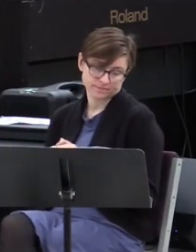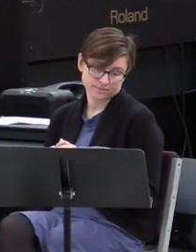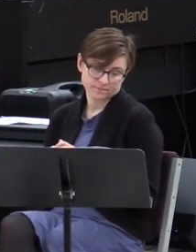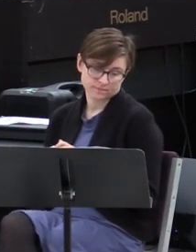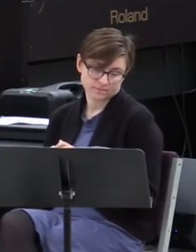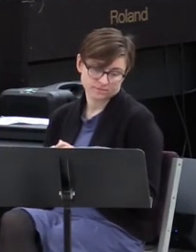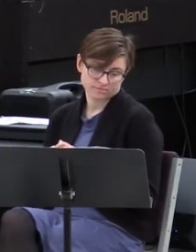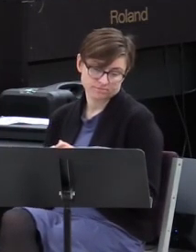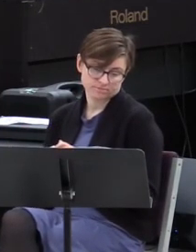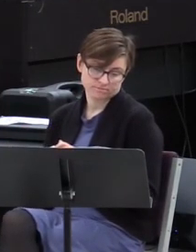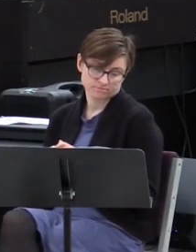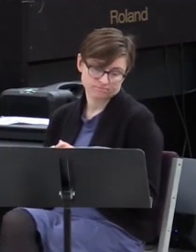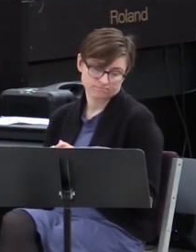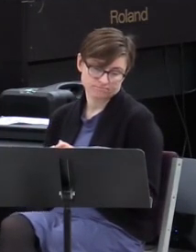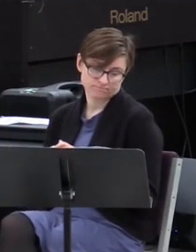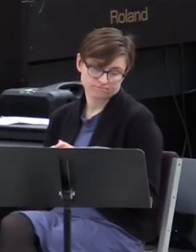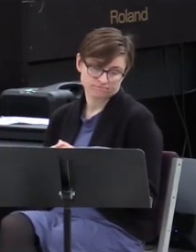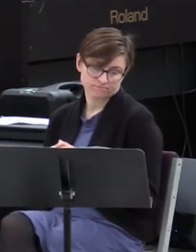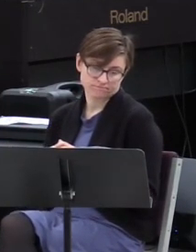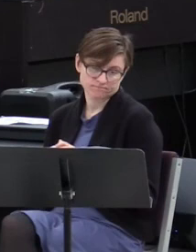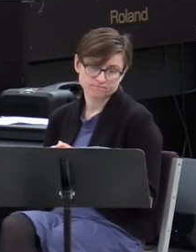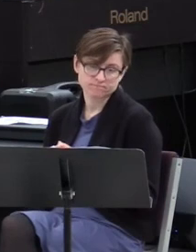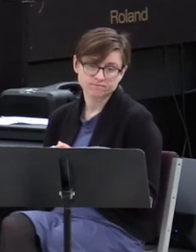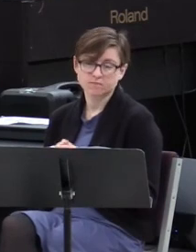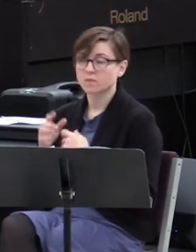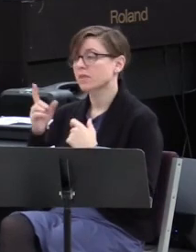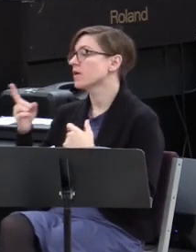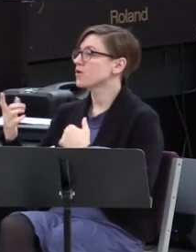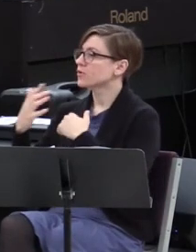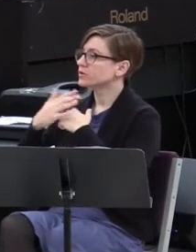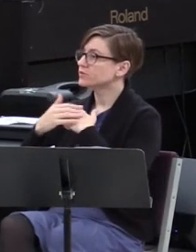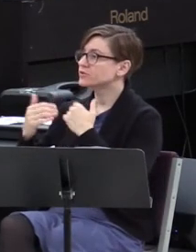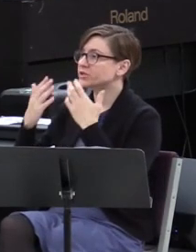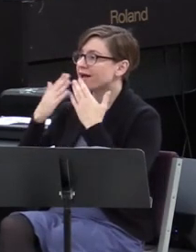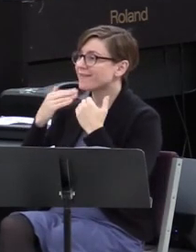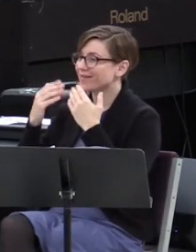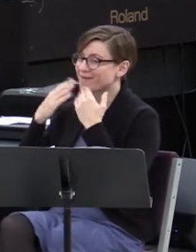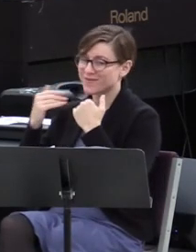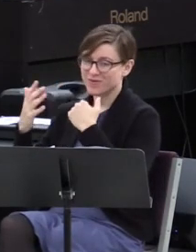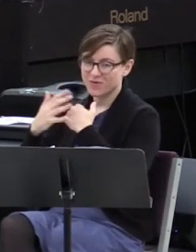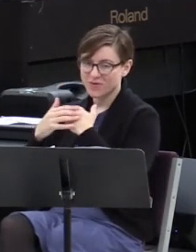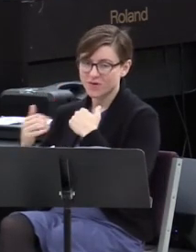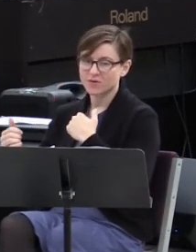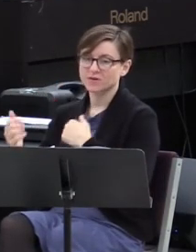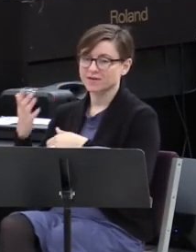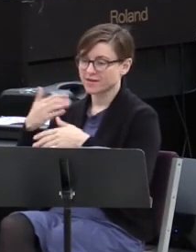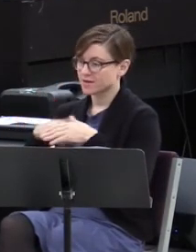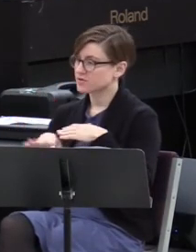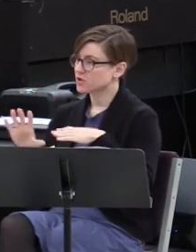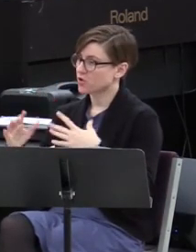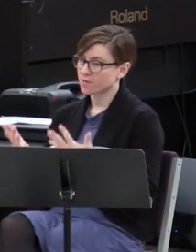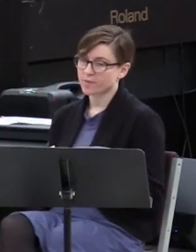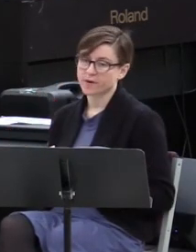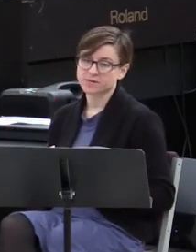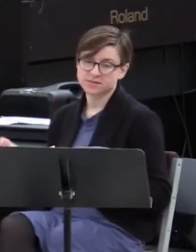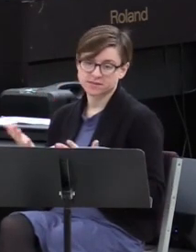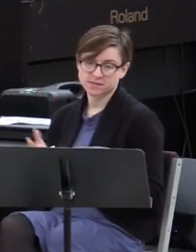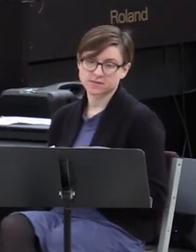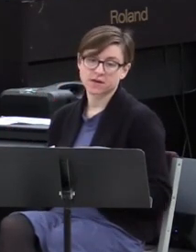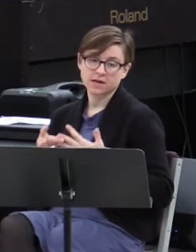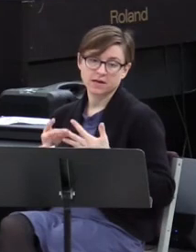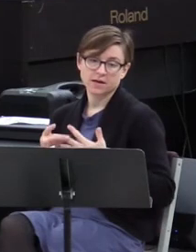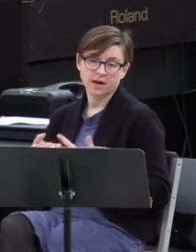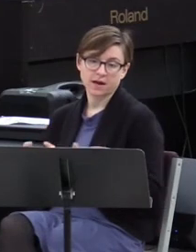hand. You gently call me into your presence, guiding